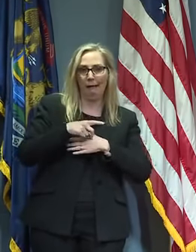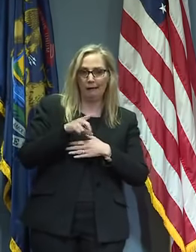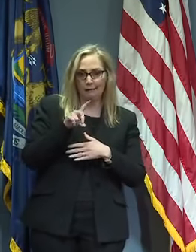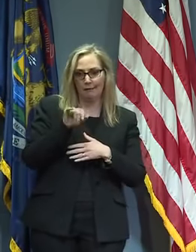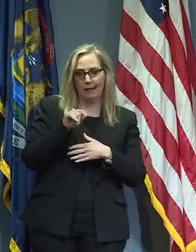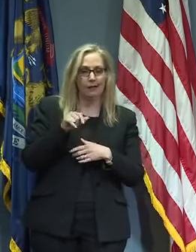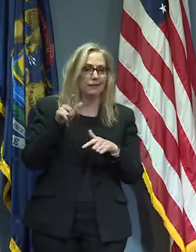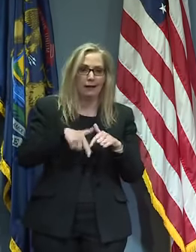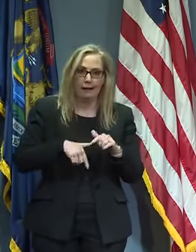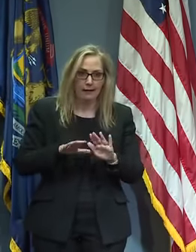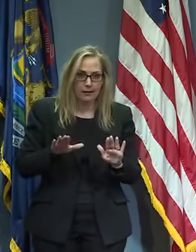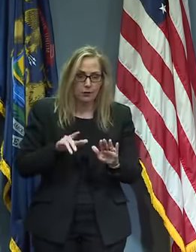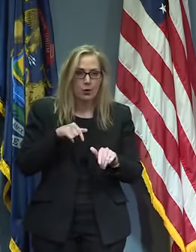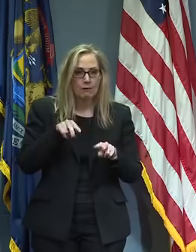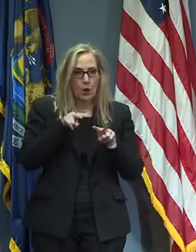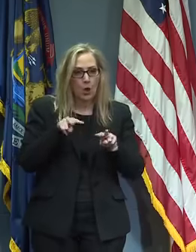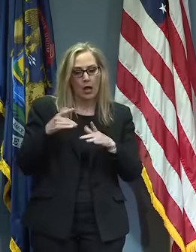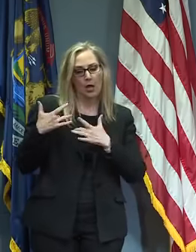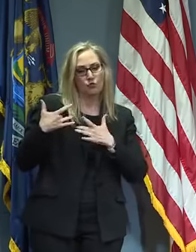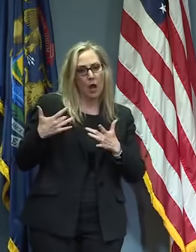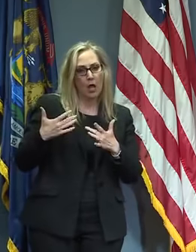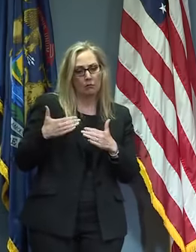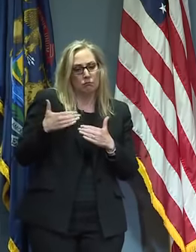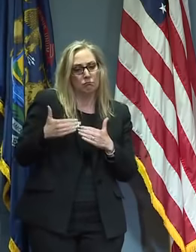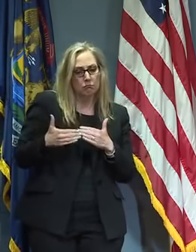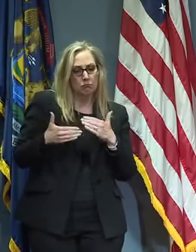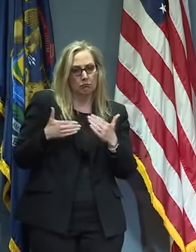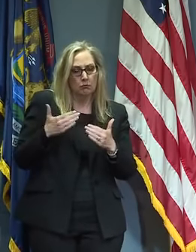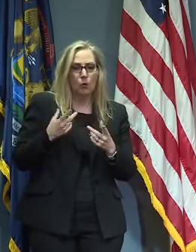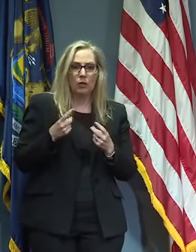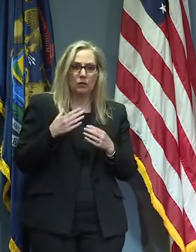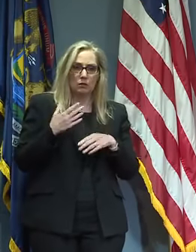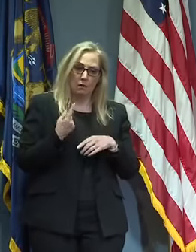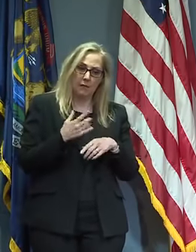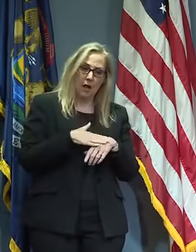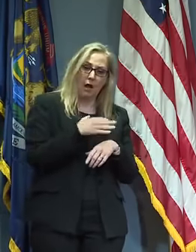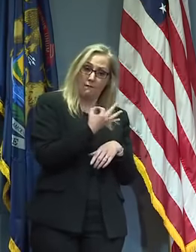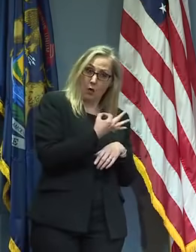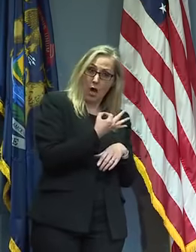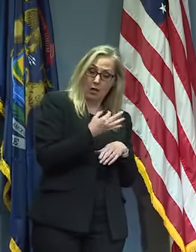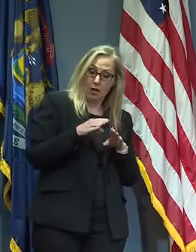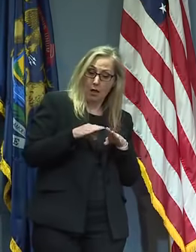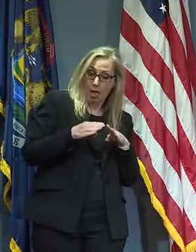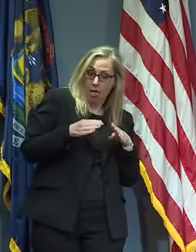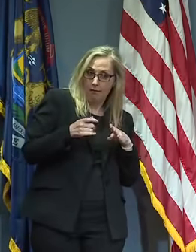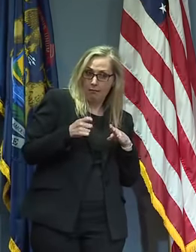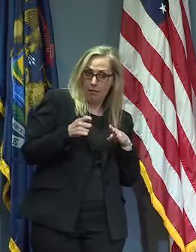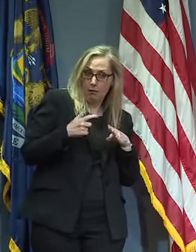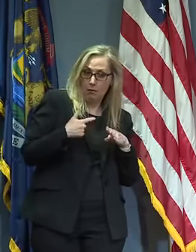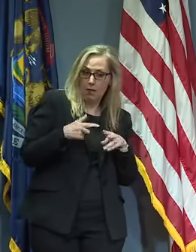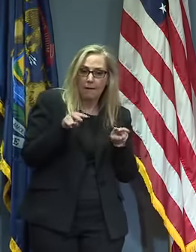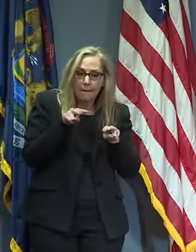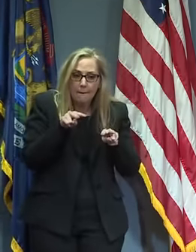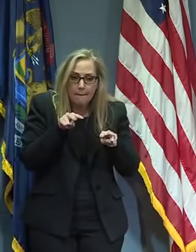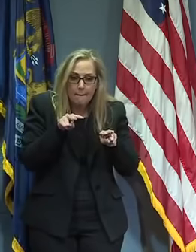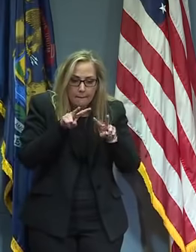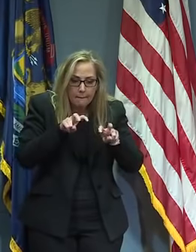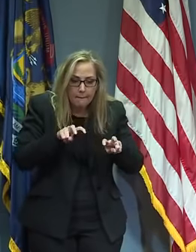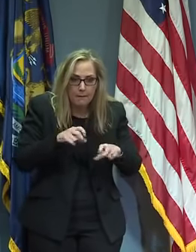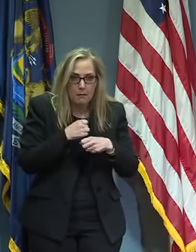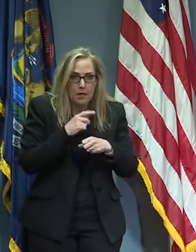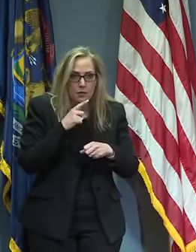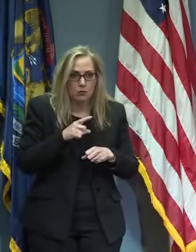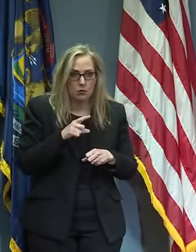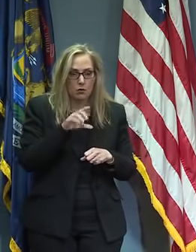trends. And as the governor mentioned, we did something on Friday to relax or reopen the economy a little bit. We need to watch the data and make